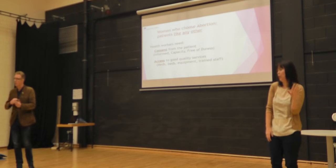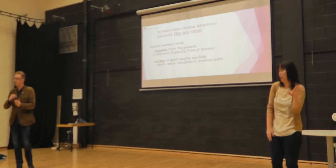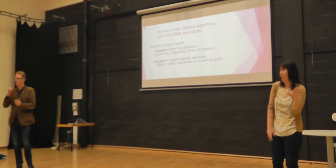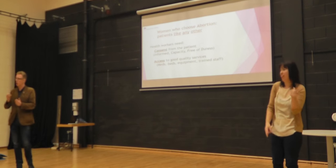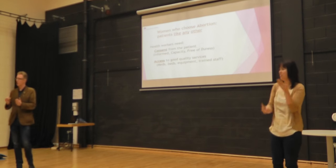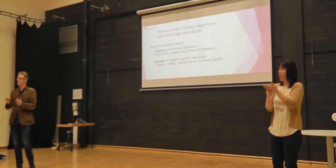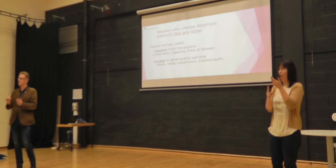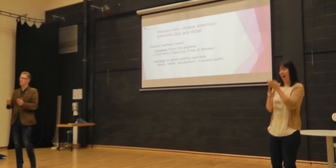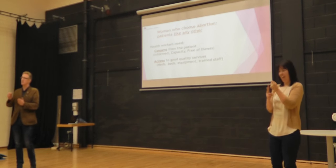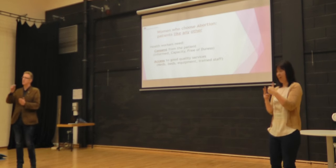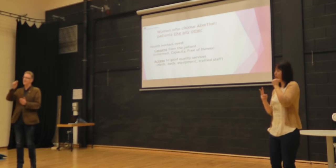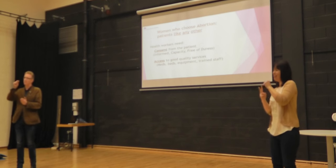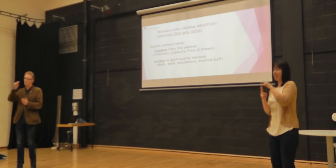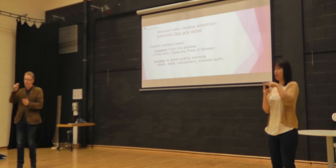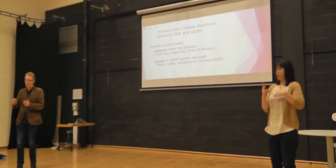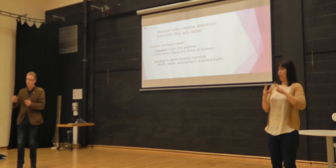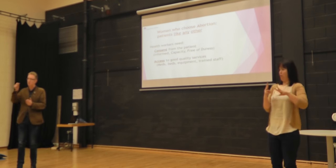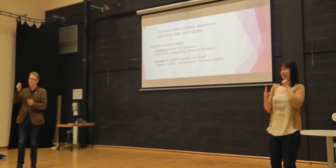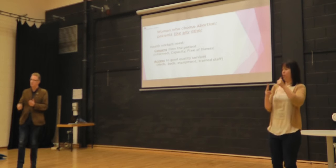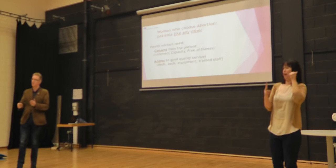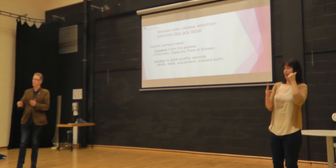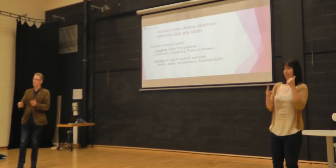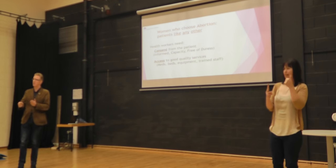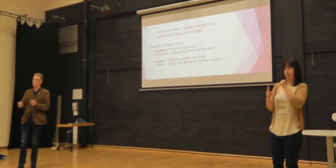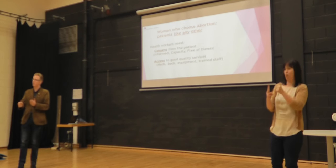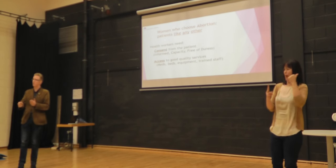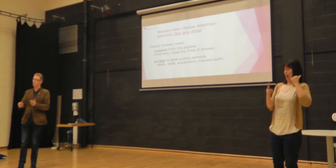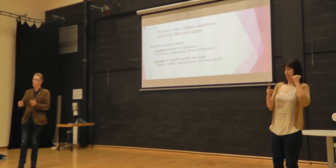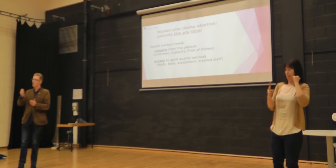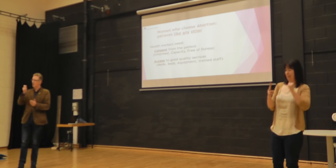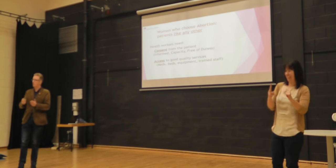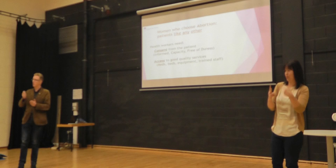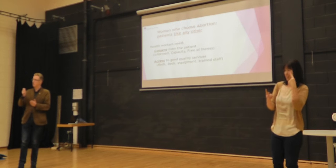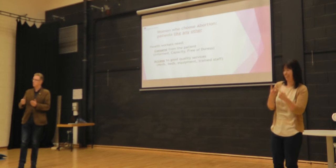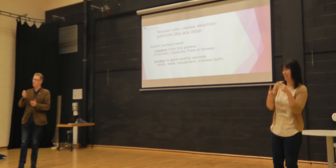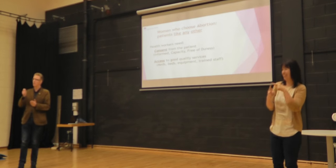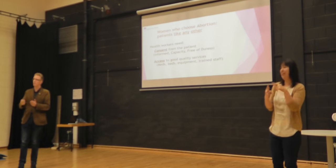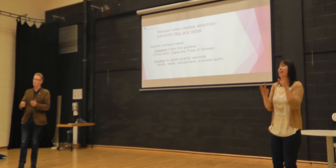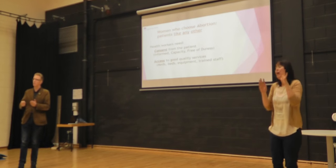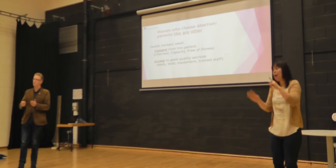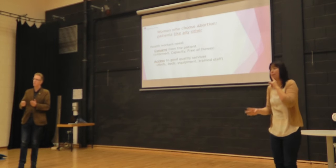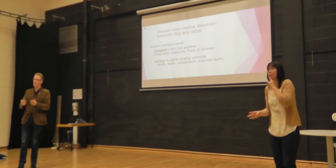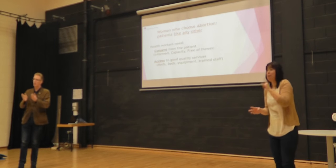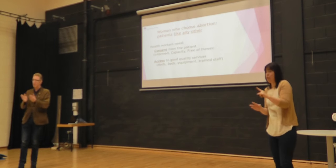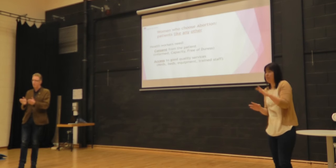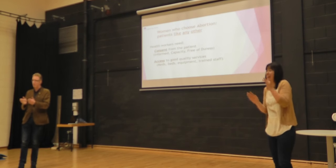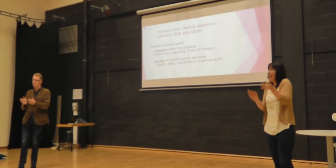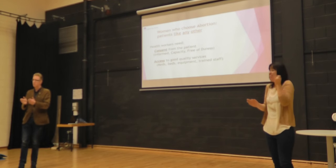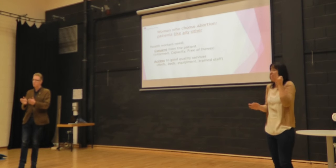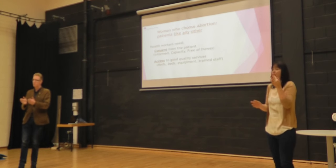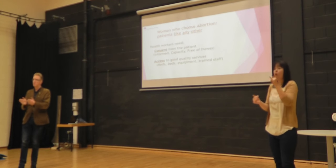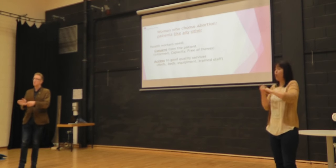view, I thoroughly respect it, and if the patient I'm dealing with has that view, I will respect that view.